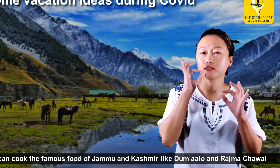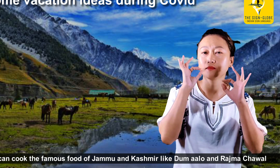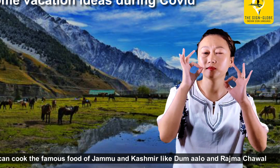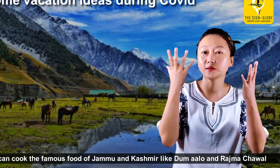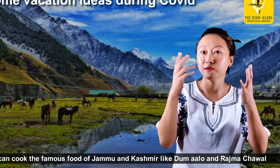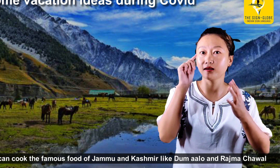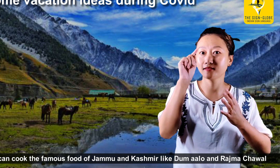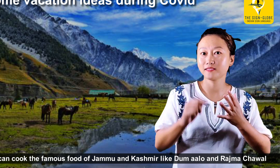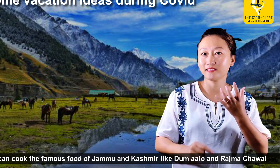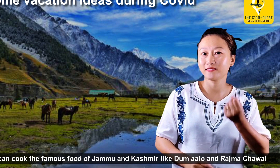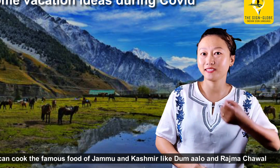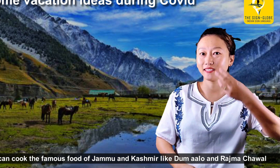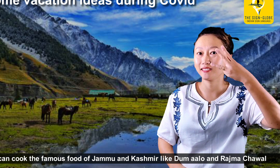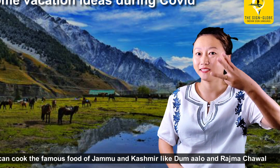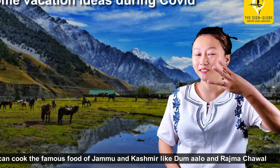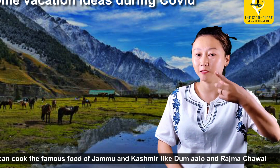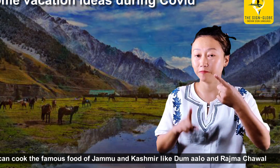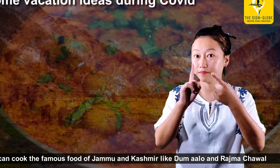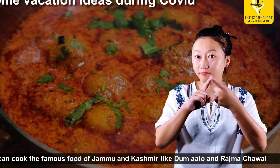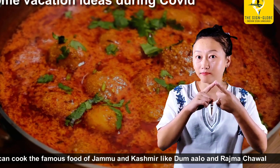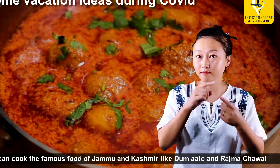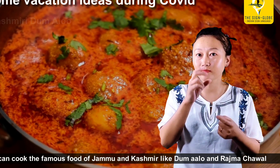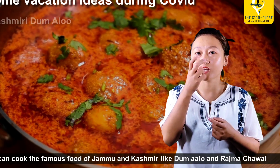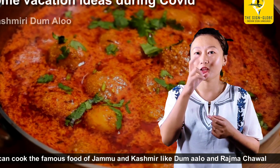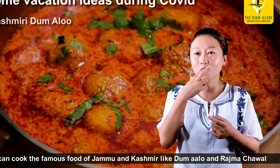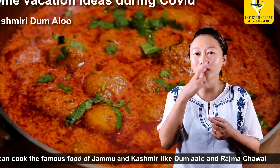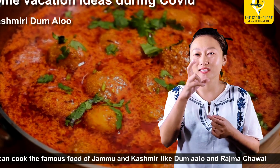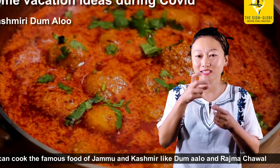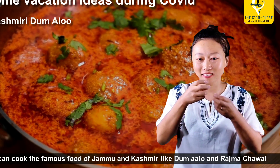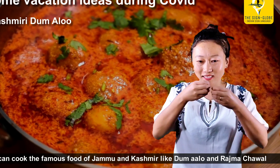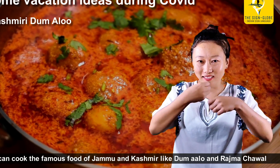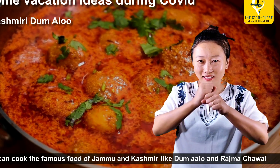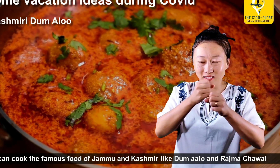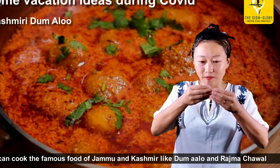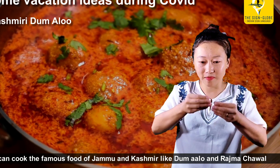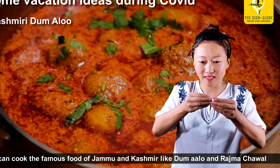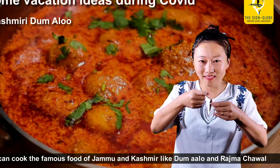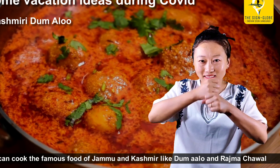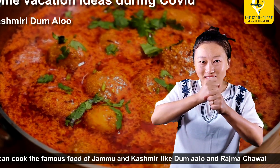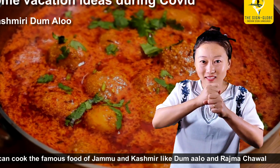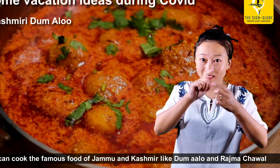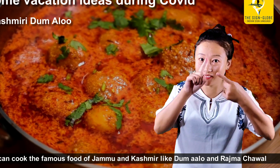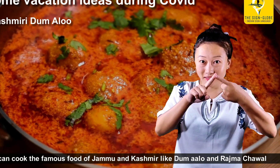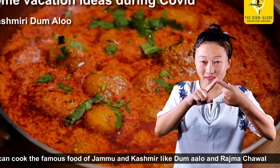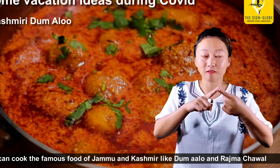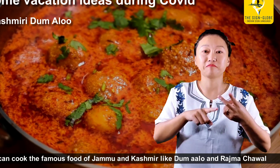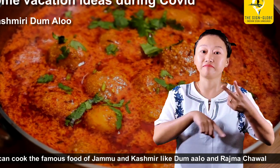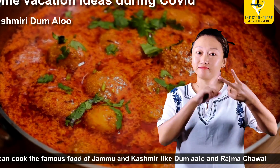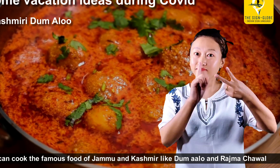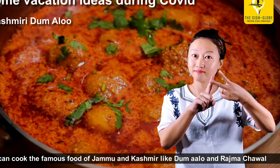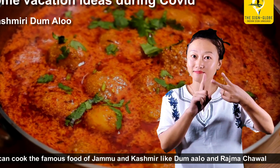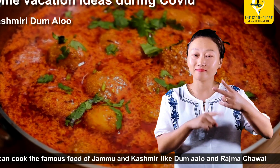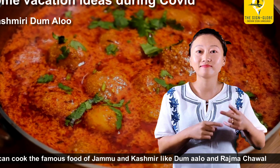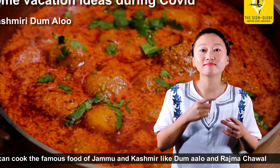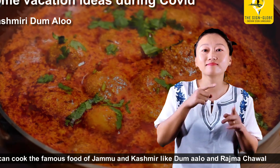You can cook the famous food of Jammu and Kashmir like dum aloo and rajma chawal.